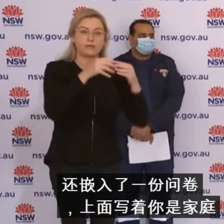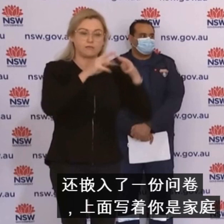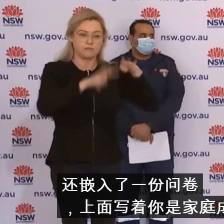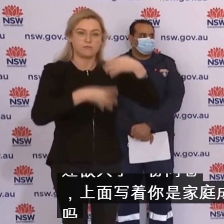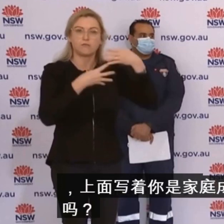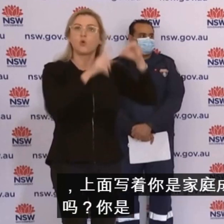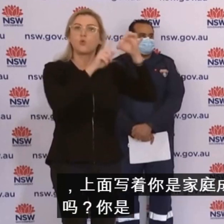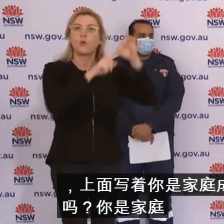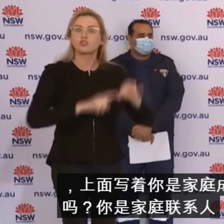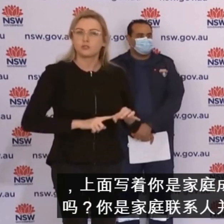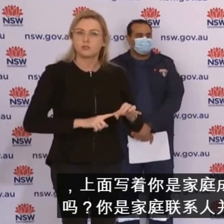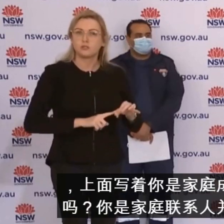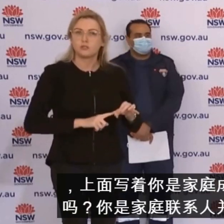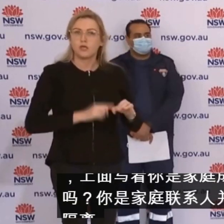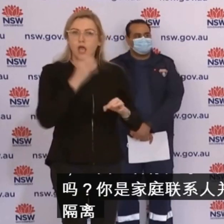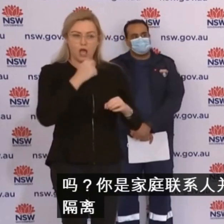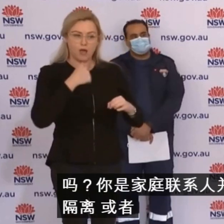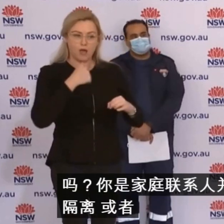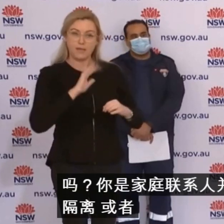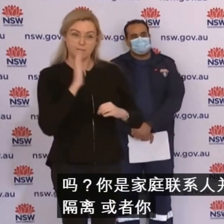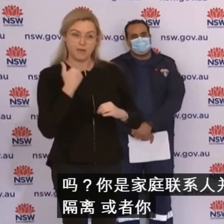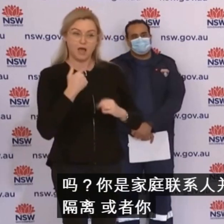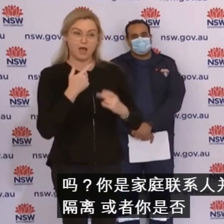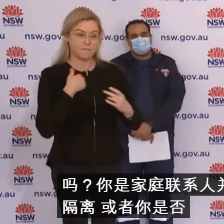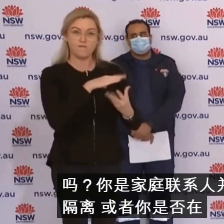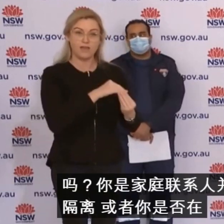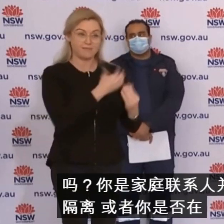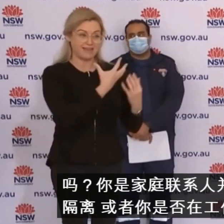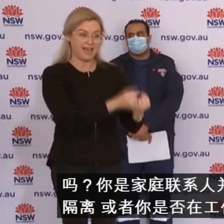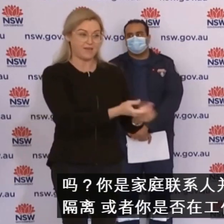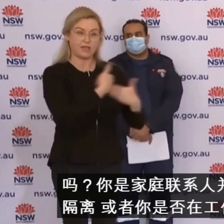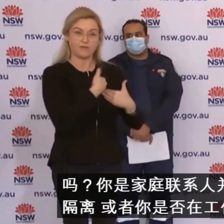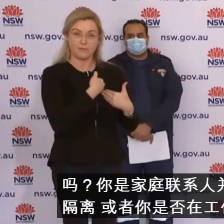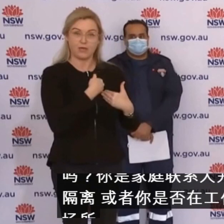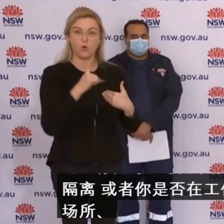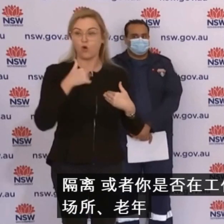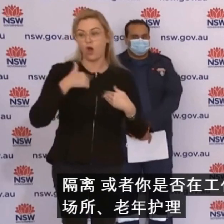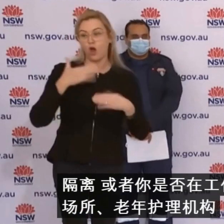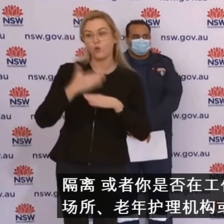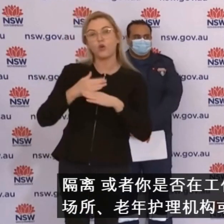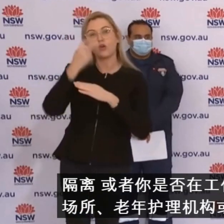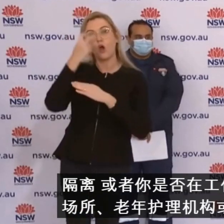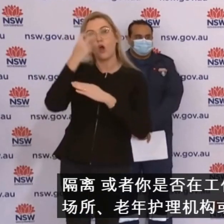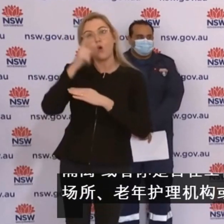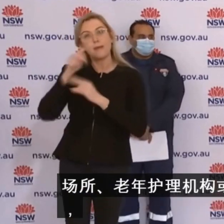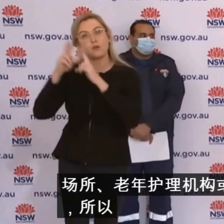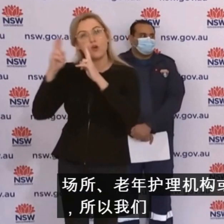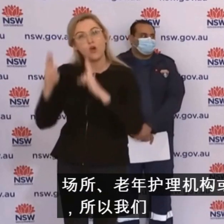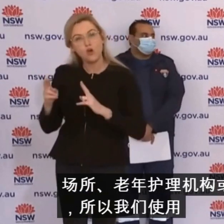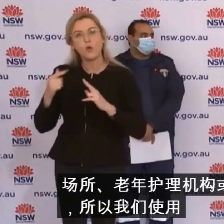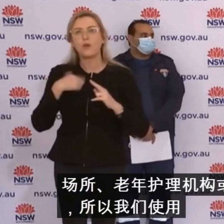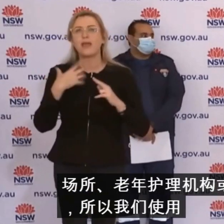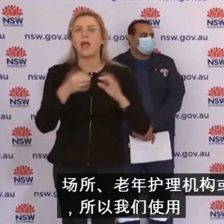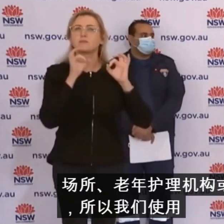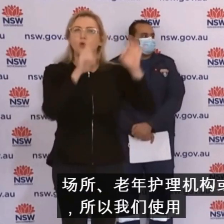household contact and already isolating, or do you work in a workplace, an aged care facility or something like that? So we're using